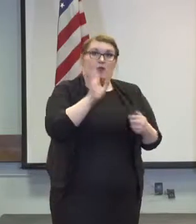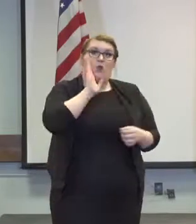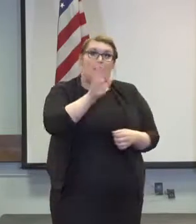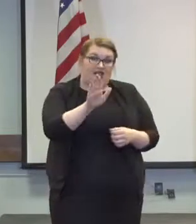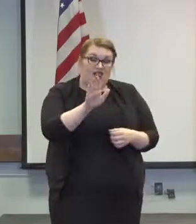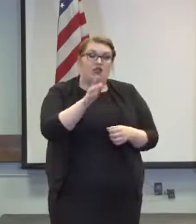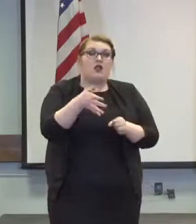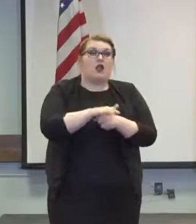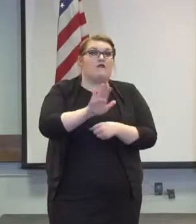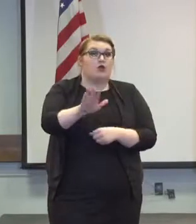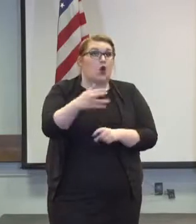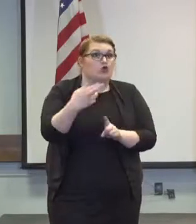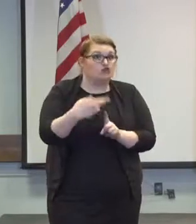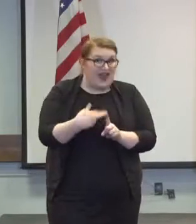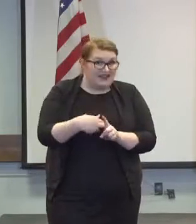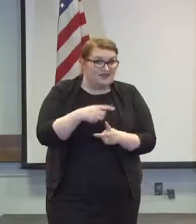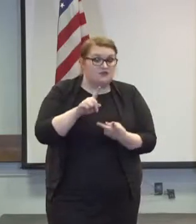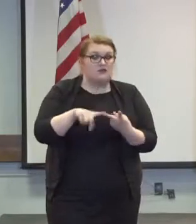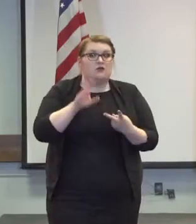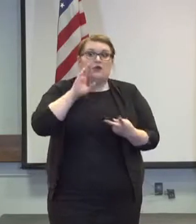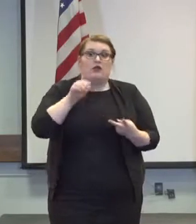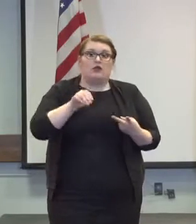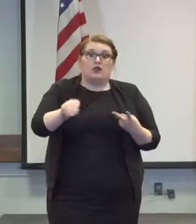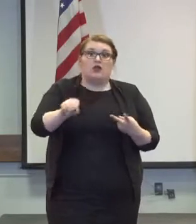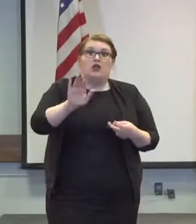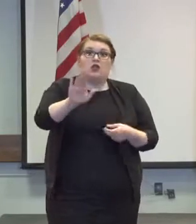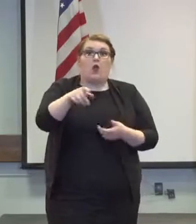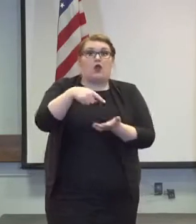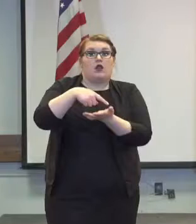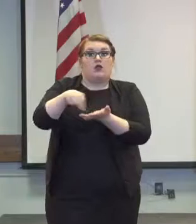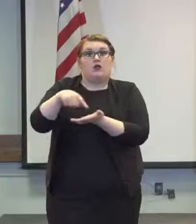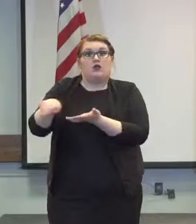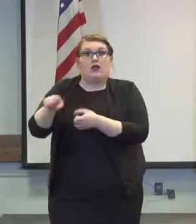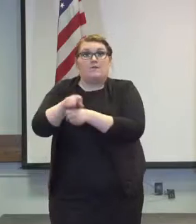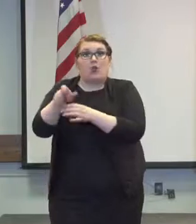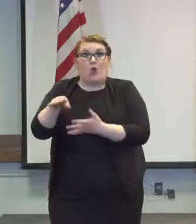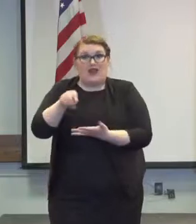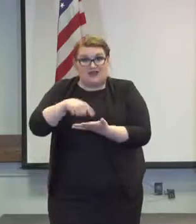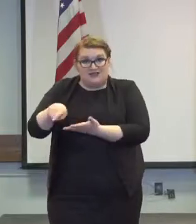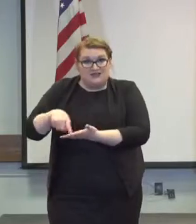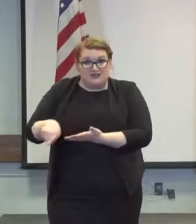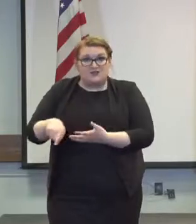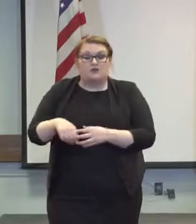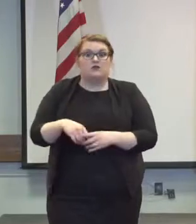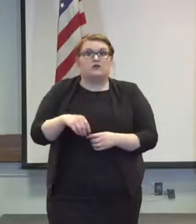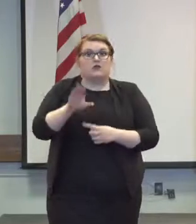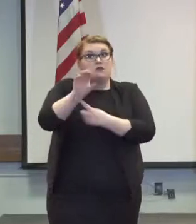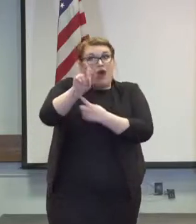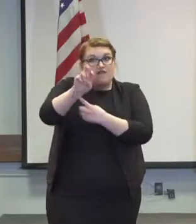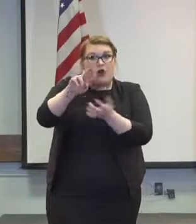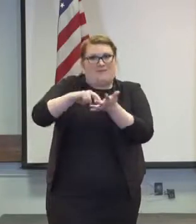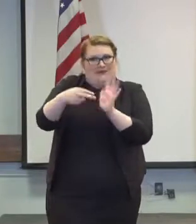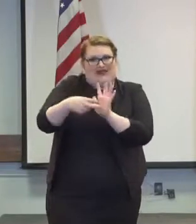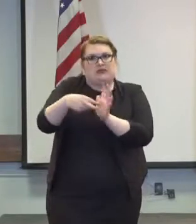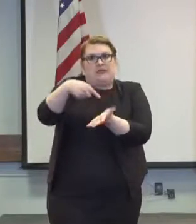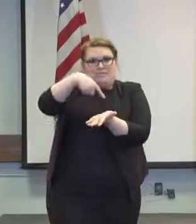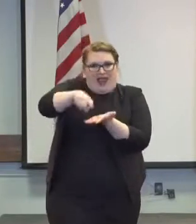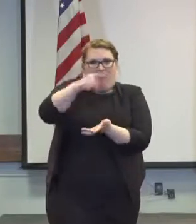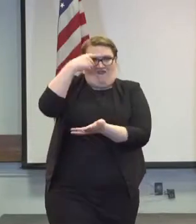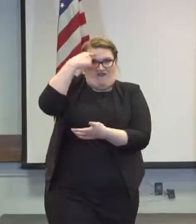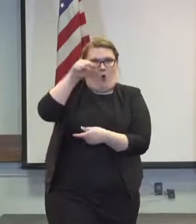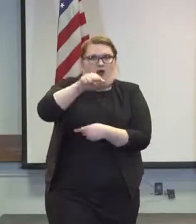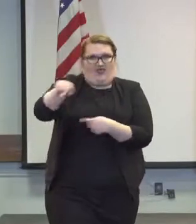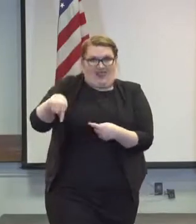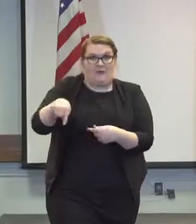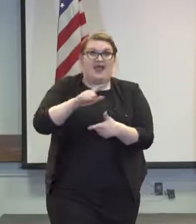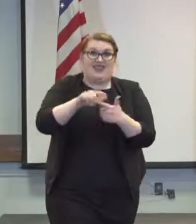rent, will cover your payments to your employees, cover them, as in pay for them, and turn the loan into